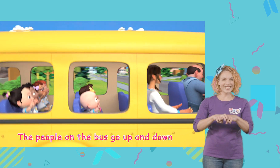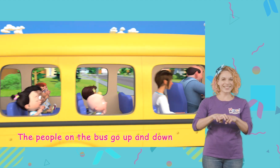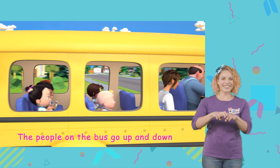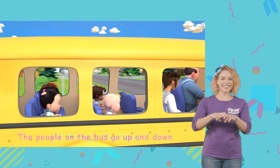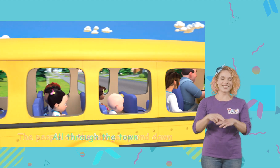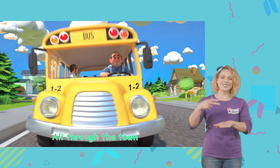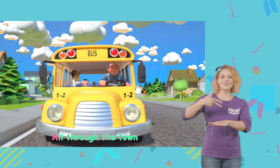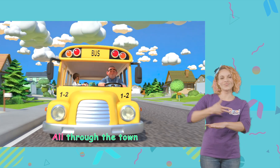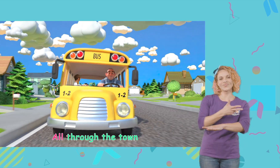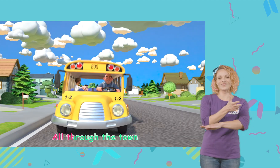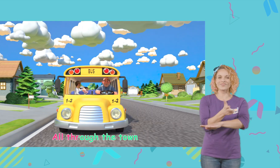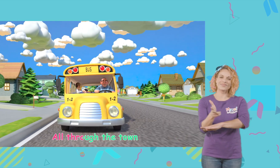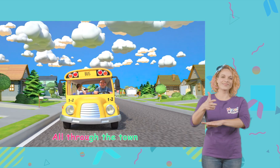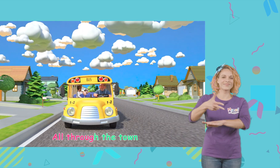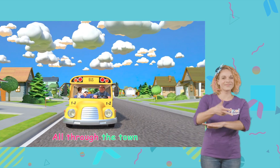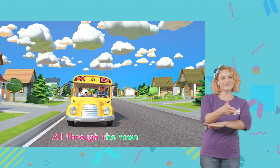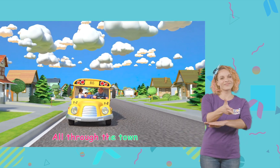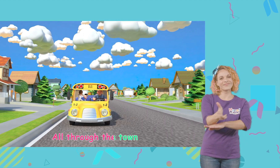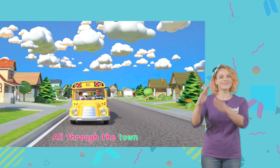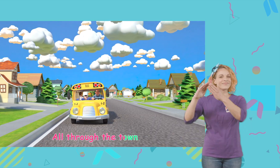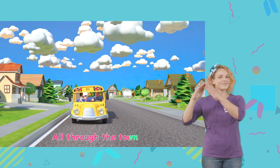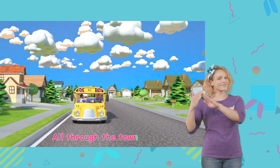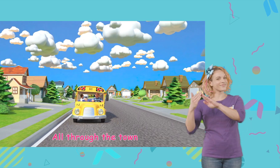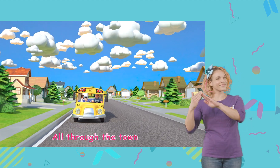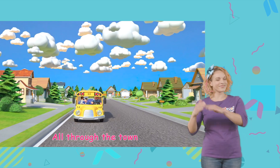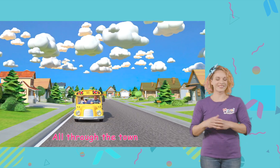down, all through the town.